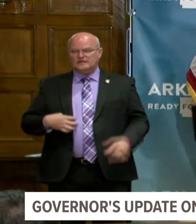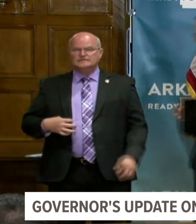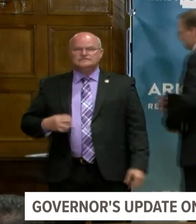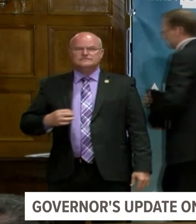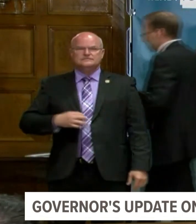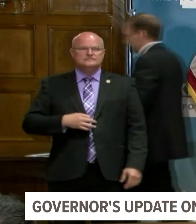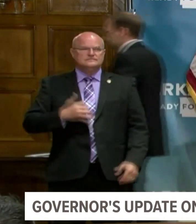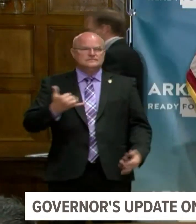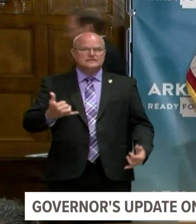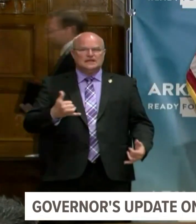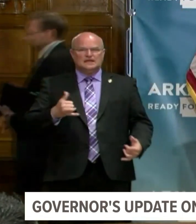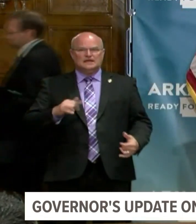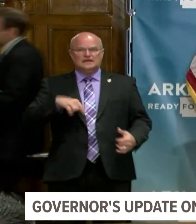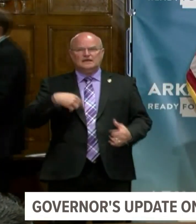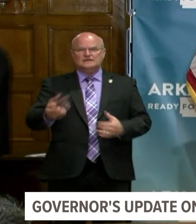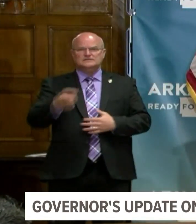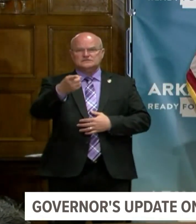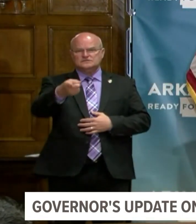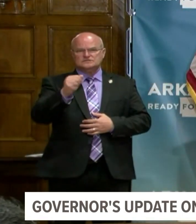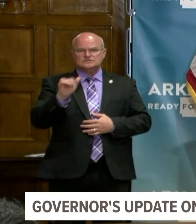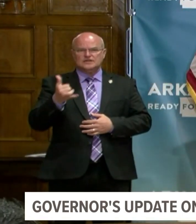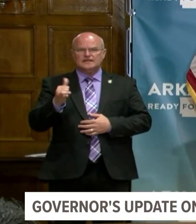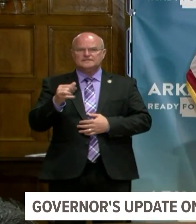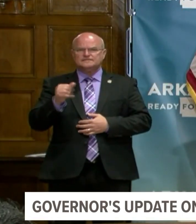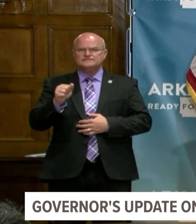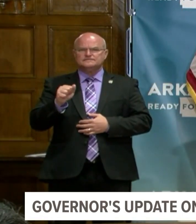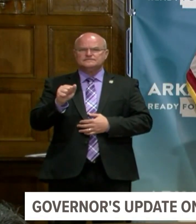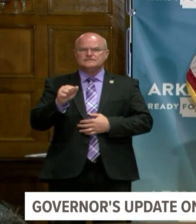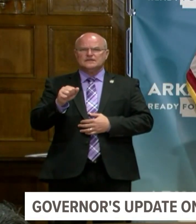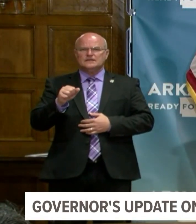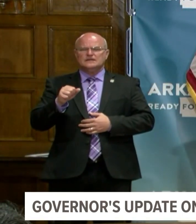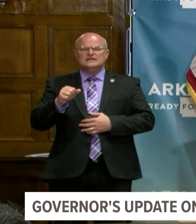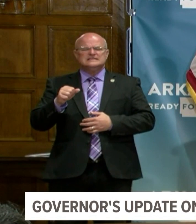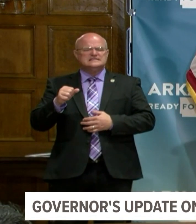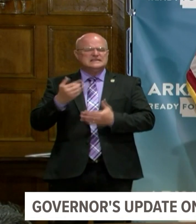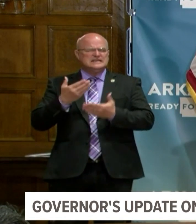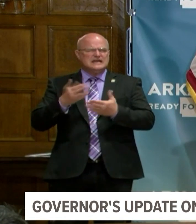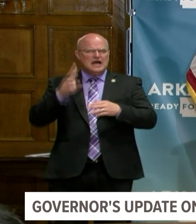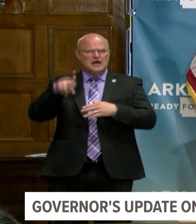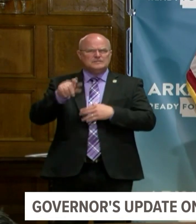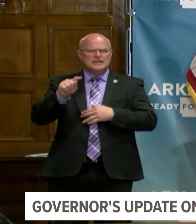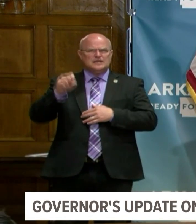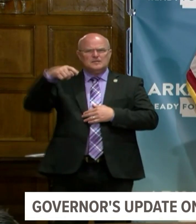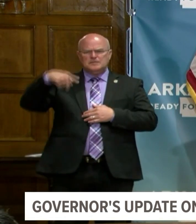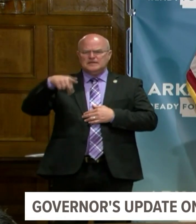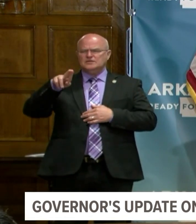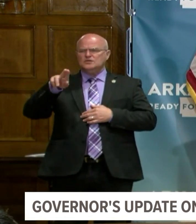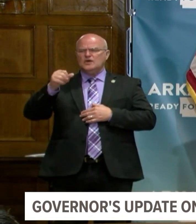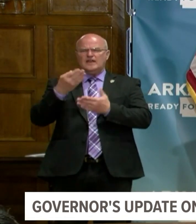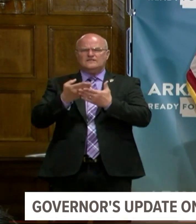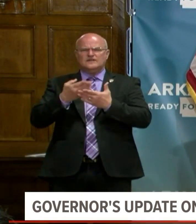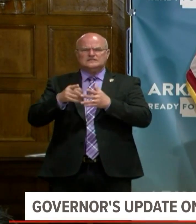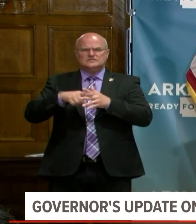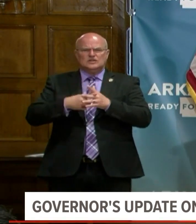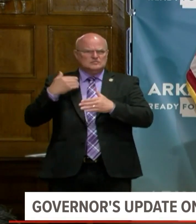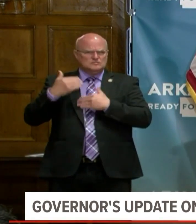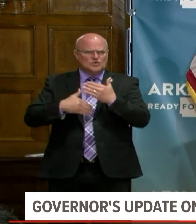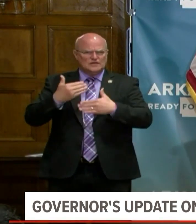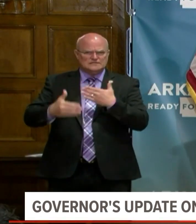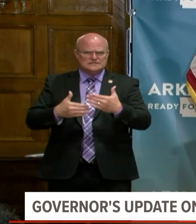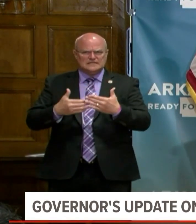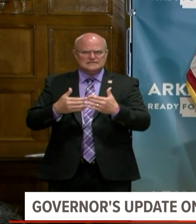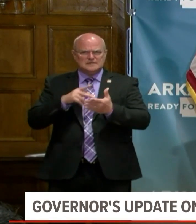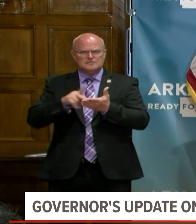Let's come back to the table here. Yes, Jay? Is there an update on the PUA funds and when people can expect those to start getting processed and